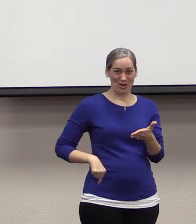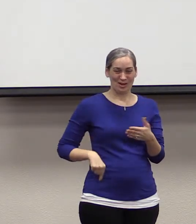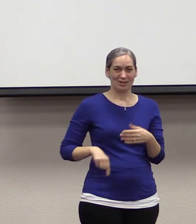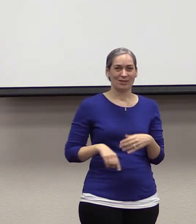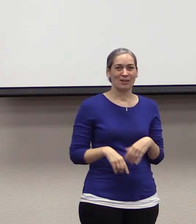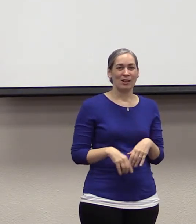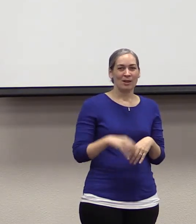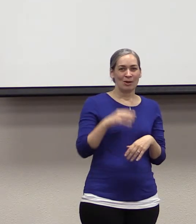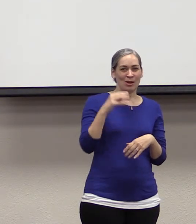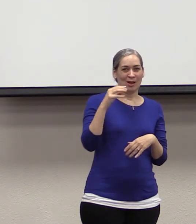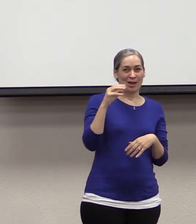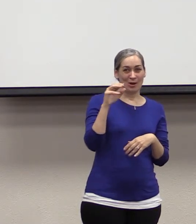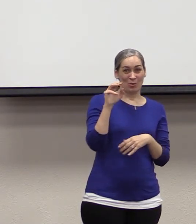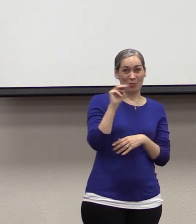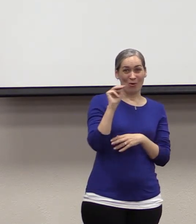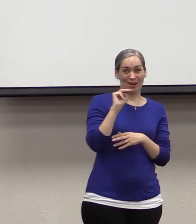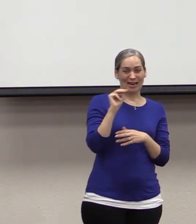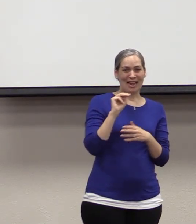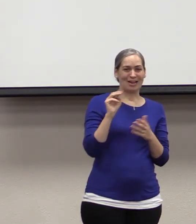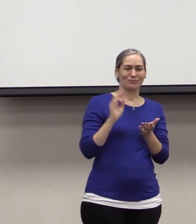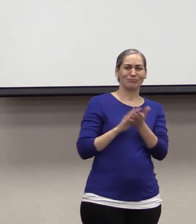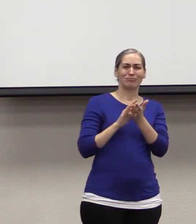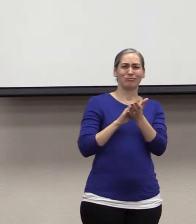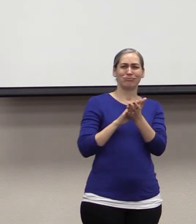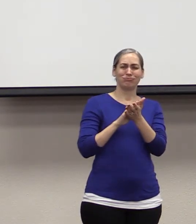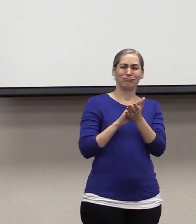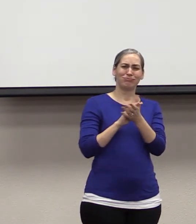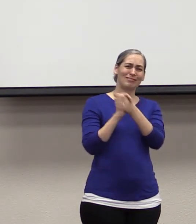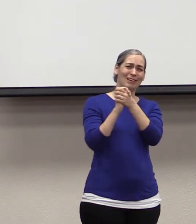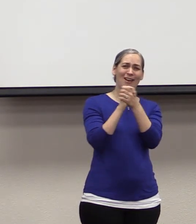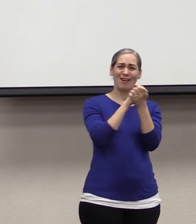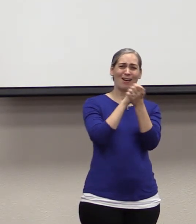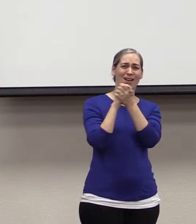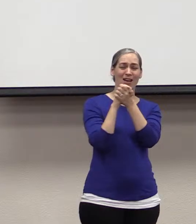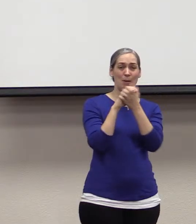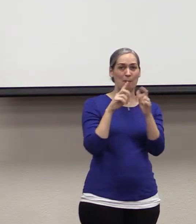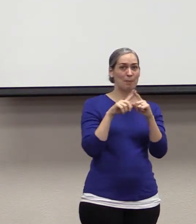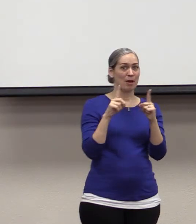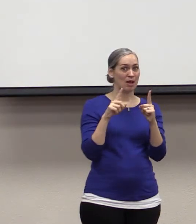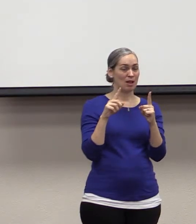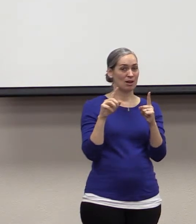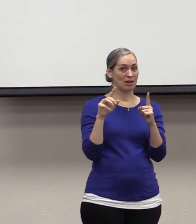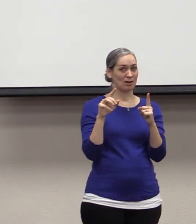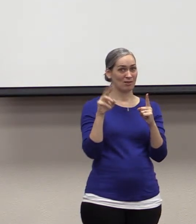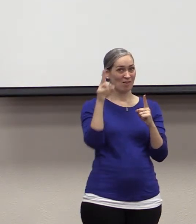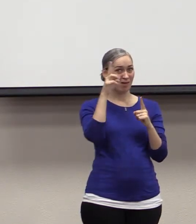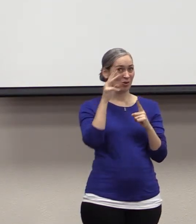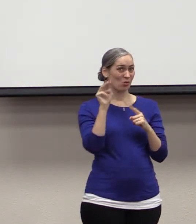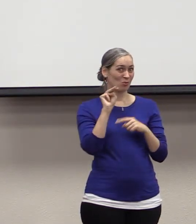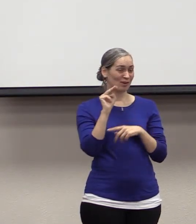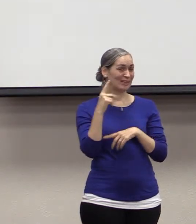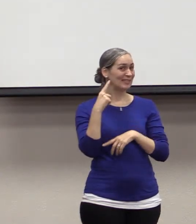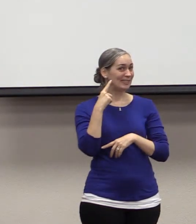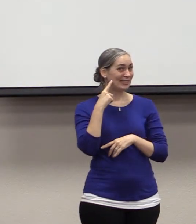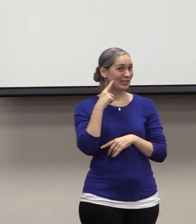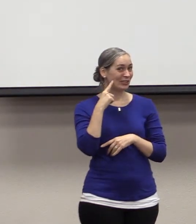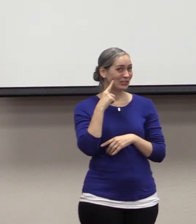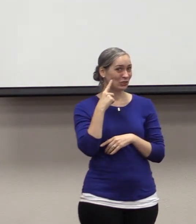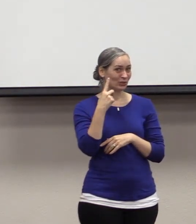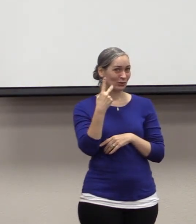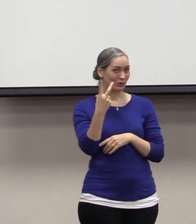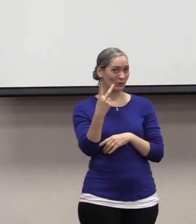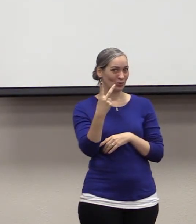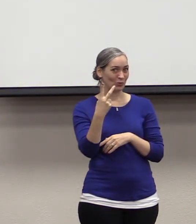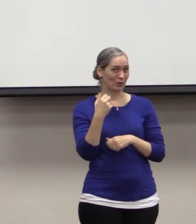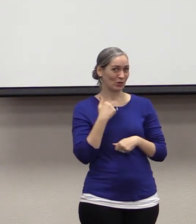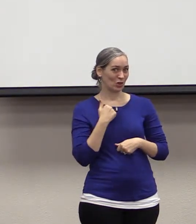on. And he overhears, while at this moment, 2 guards plot for the king's demise.